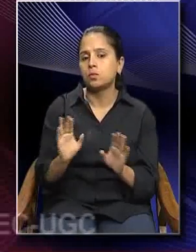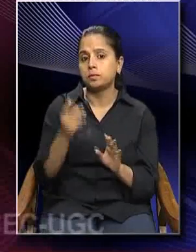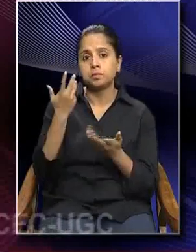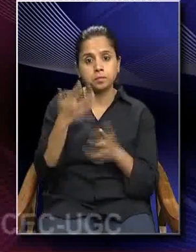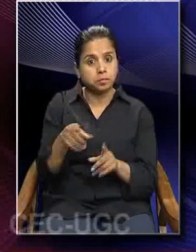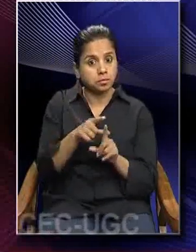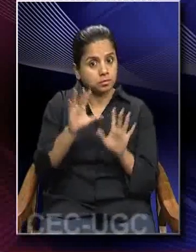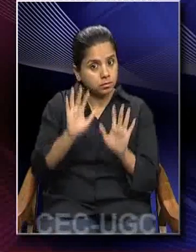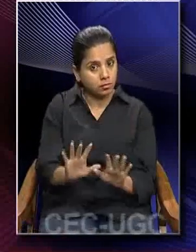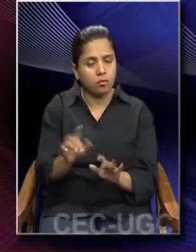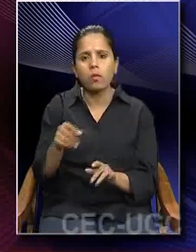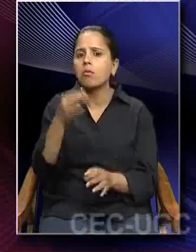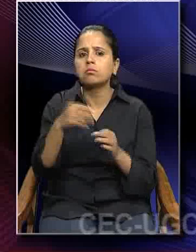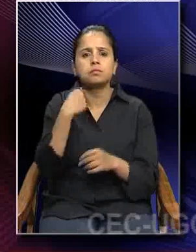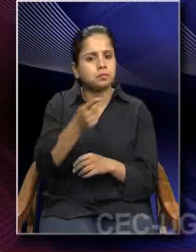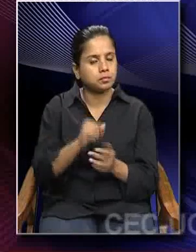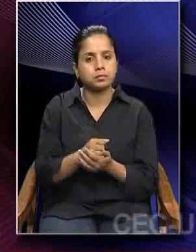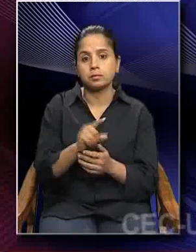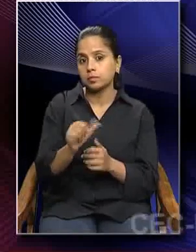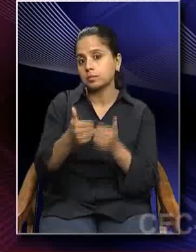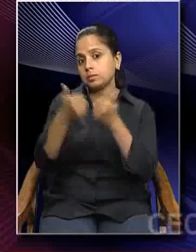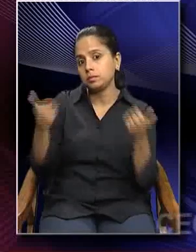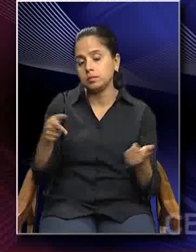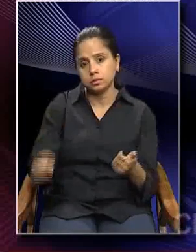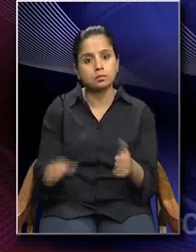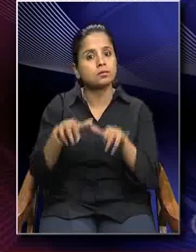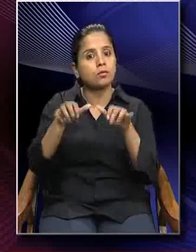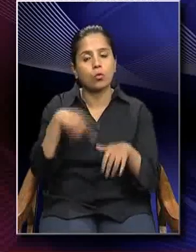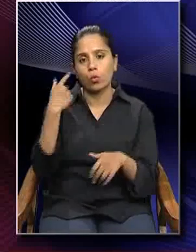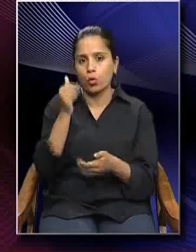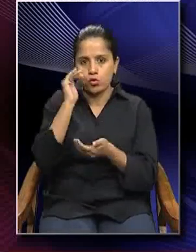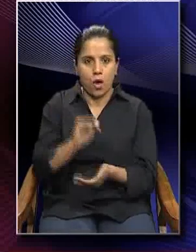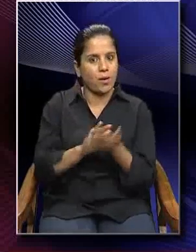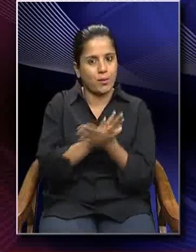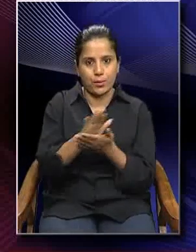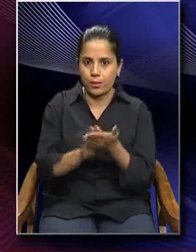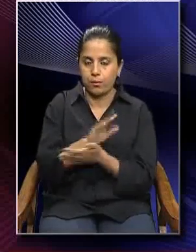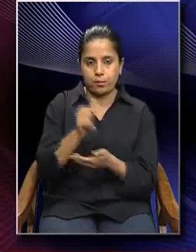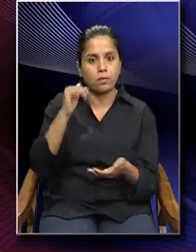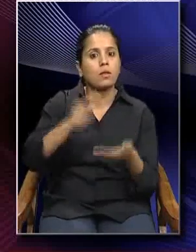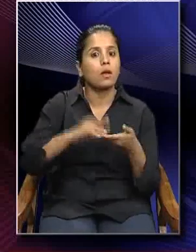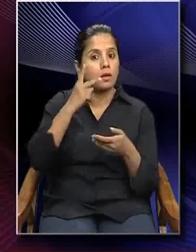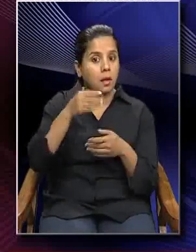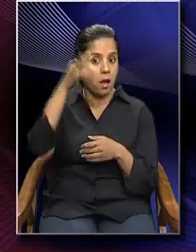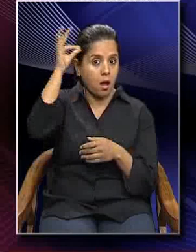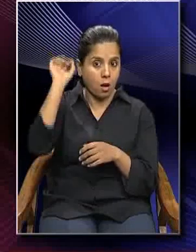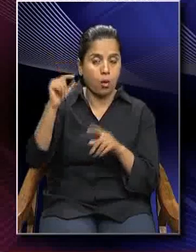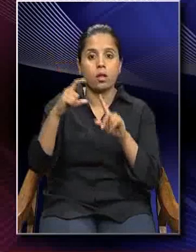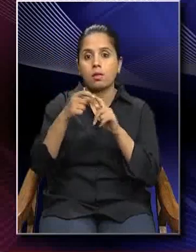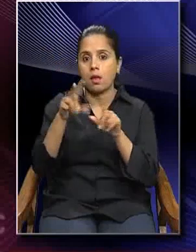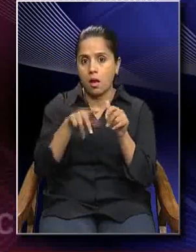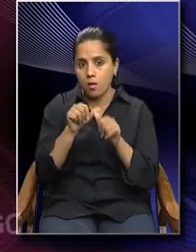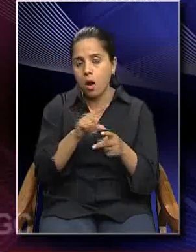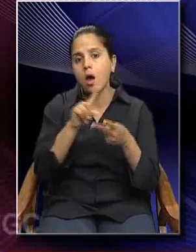so. The separate property of a childless woman married according to Brahma, Daiva,